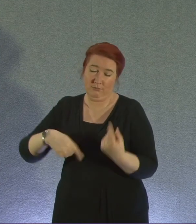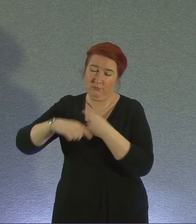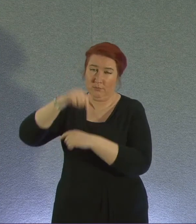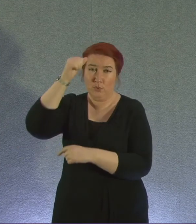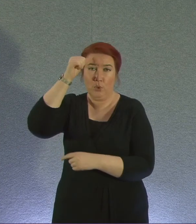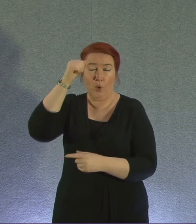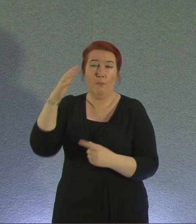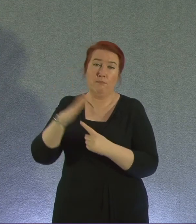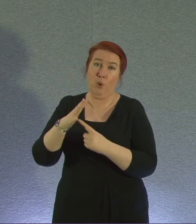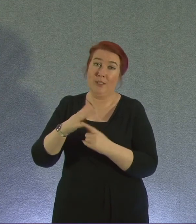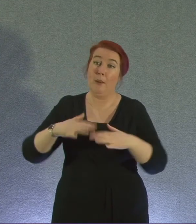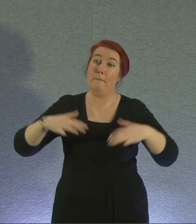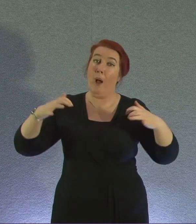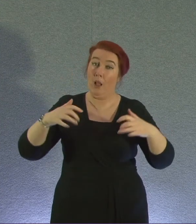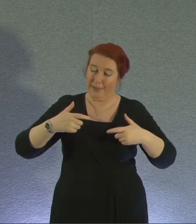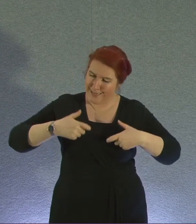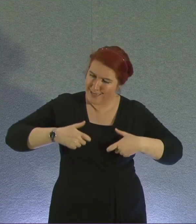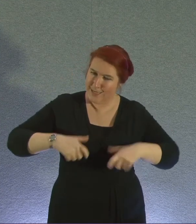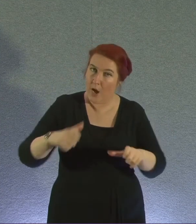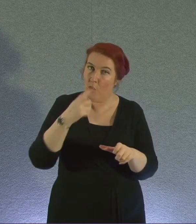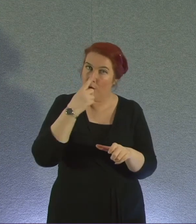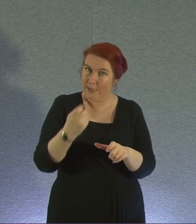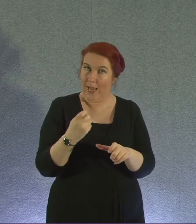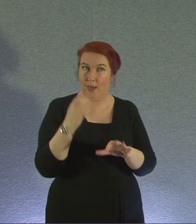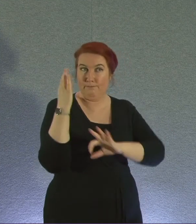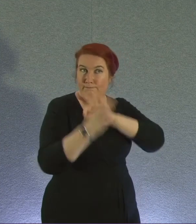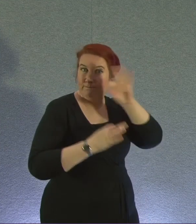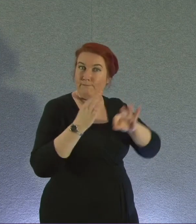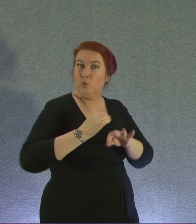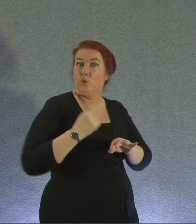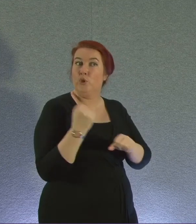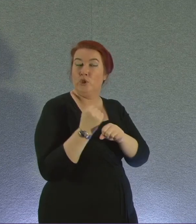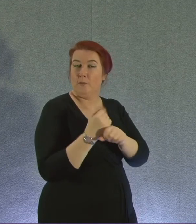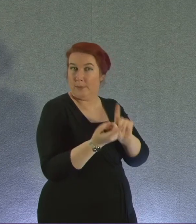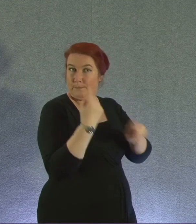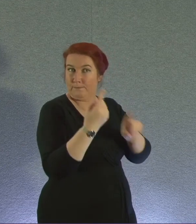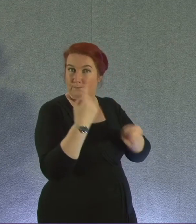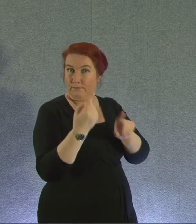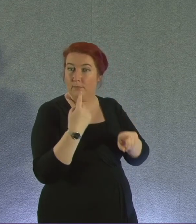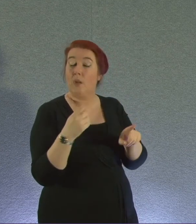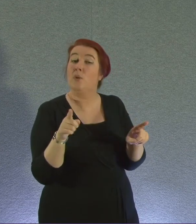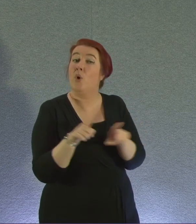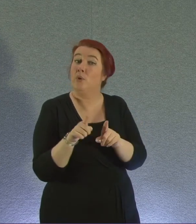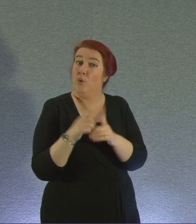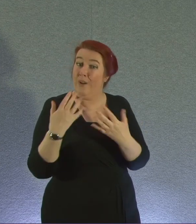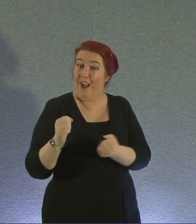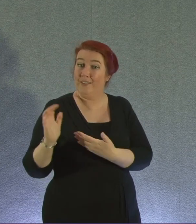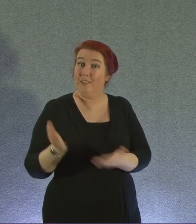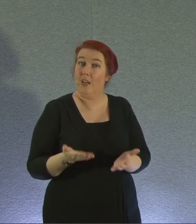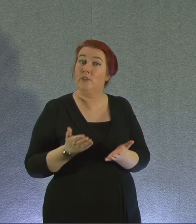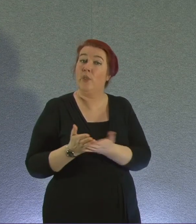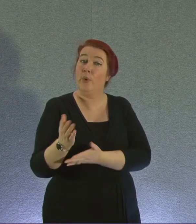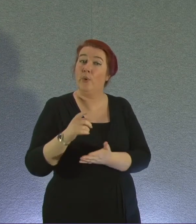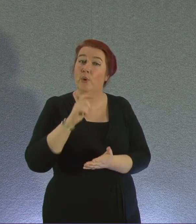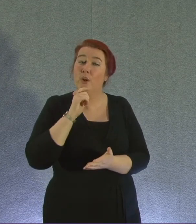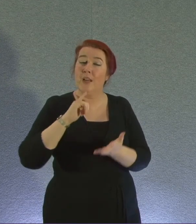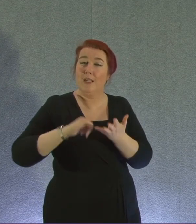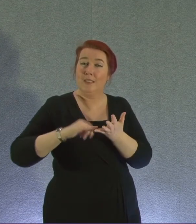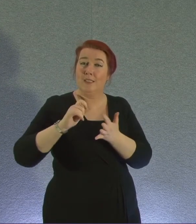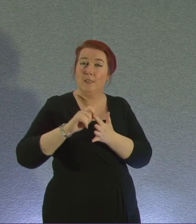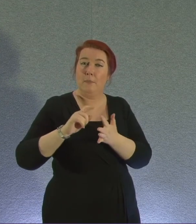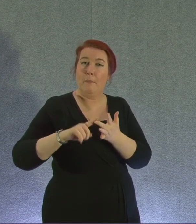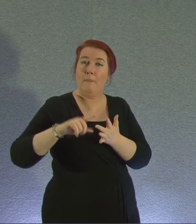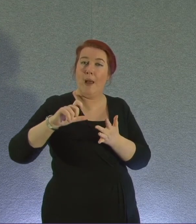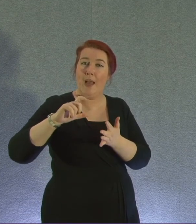to continue to be able to hold Government to account. I would draw members' attention to the service also provided by SPICE, which provides an